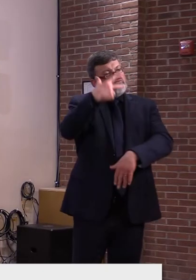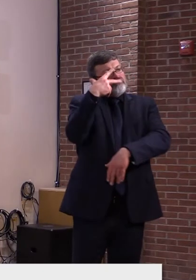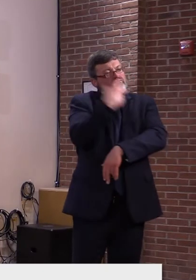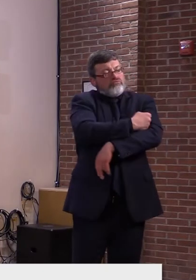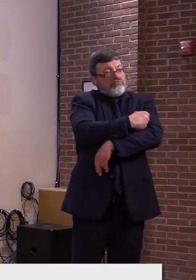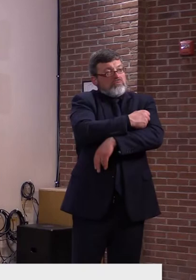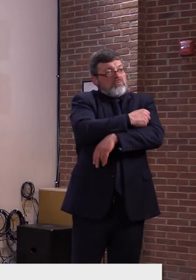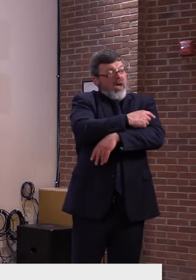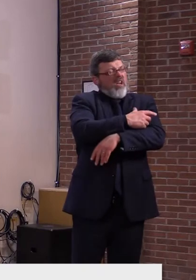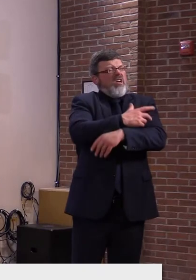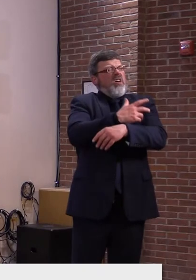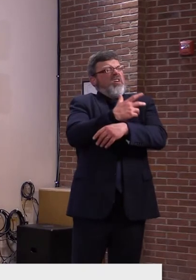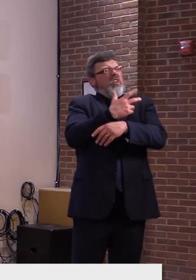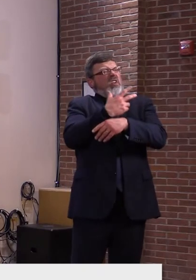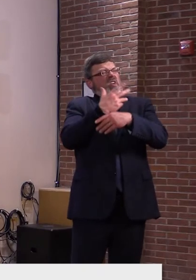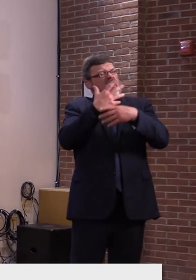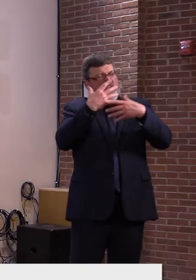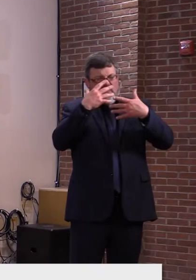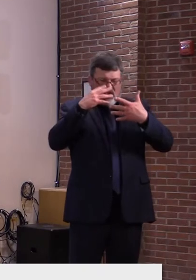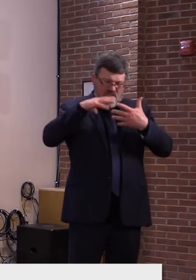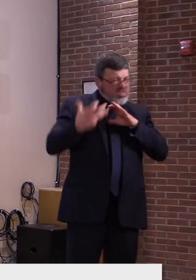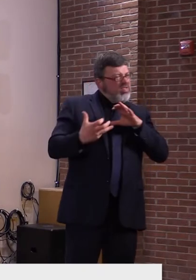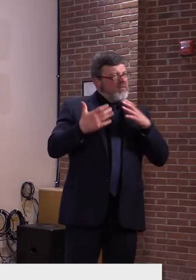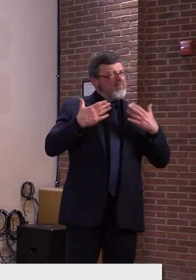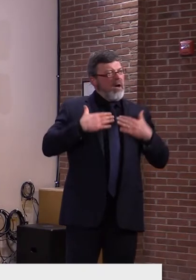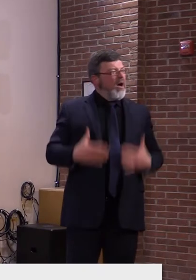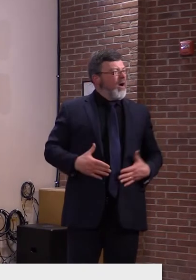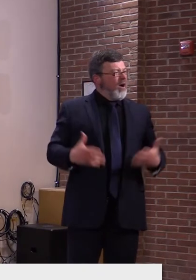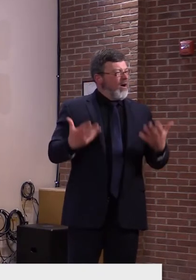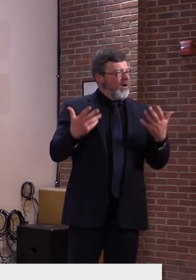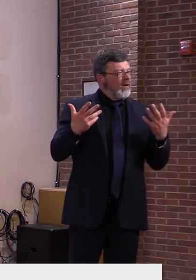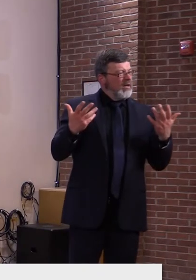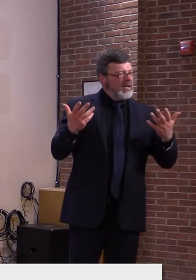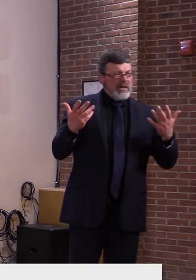and give them any sort of answers, either pro or con?